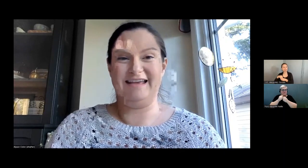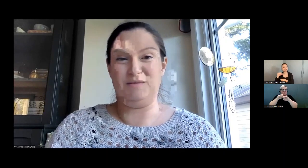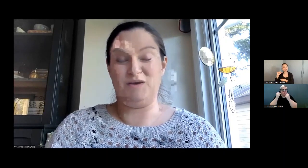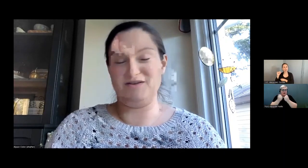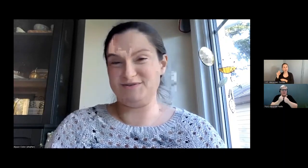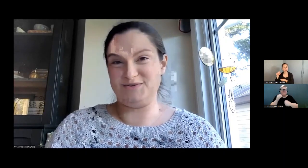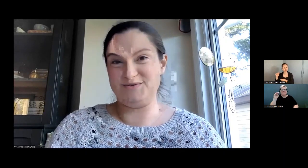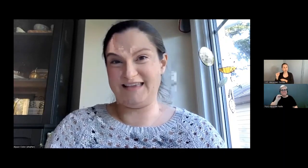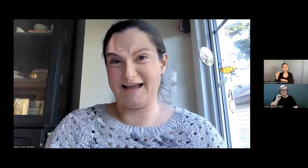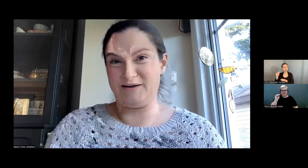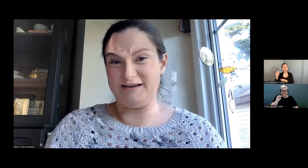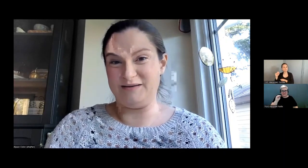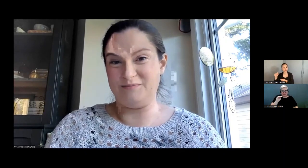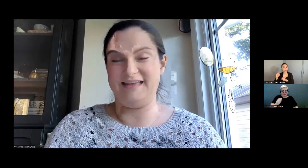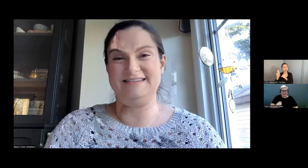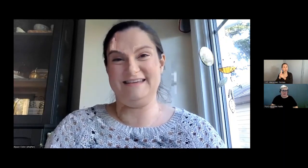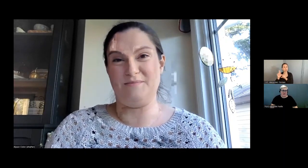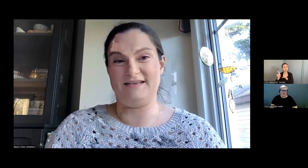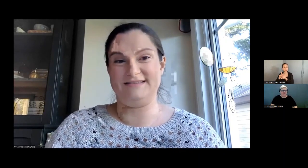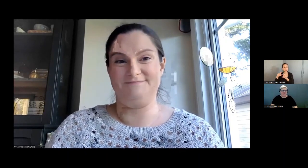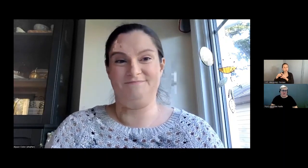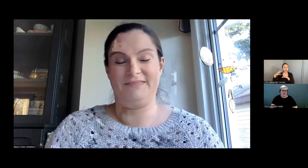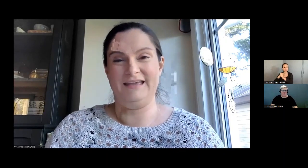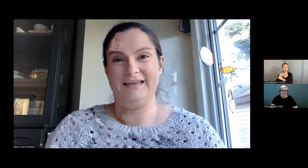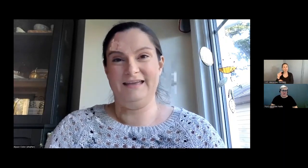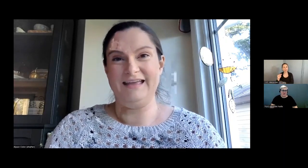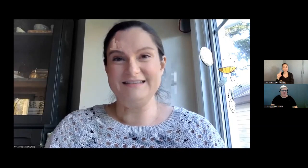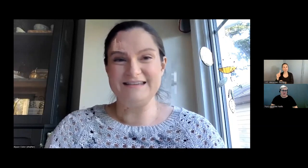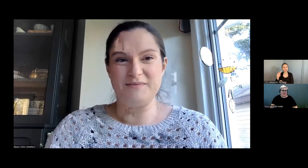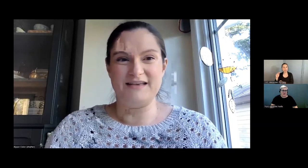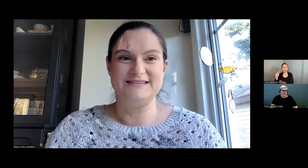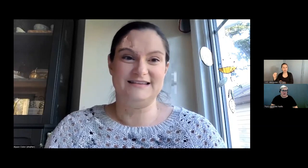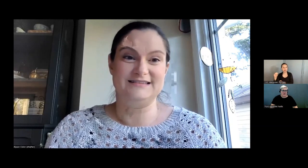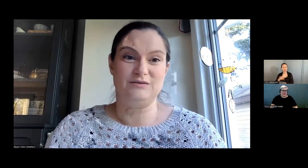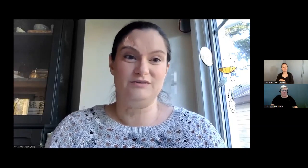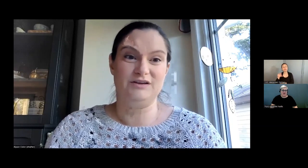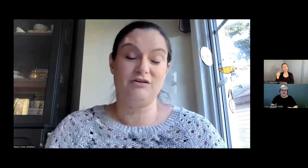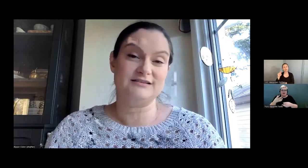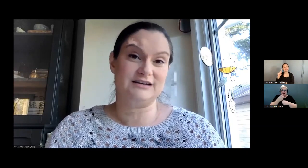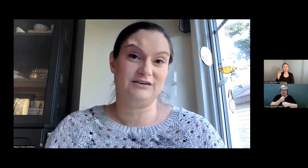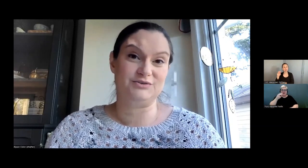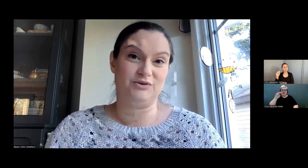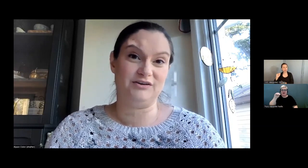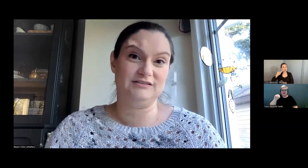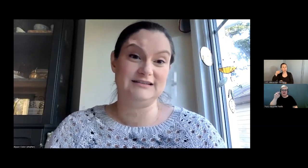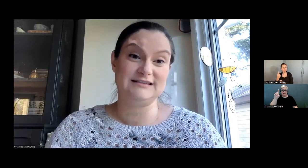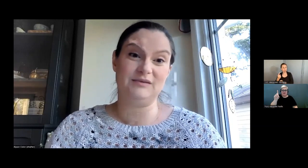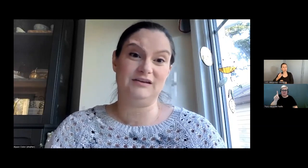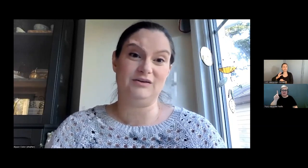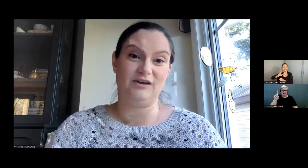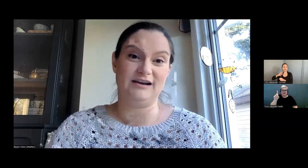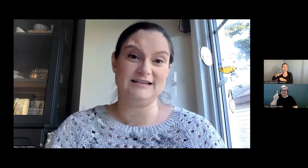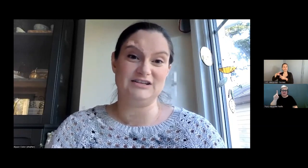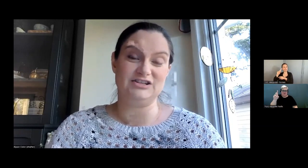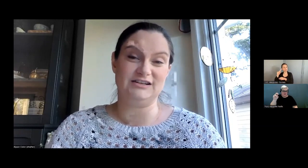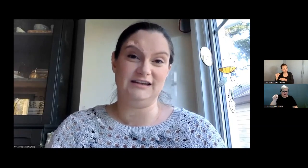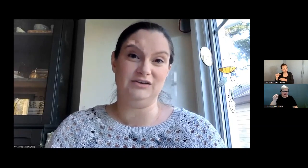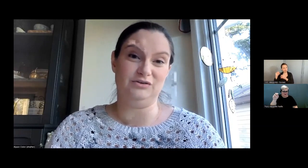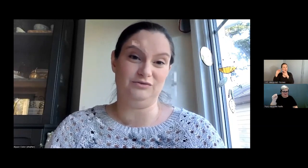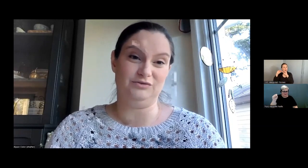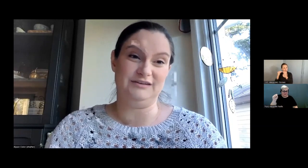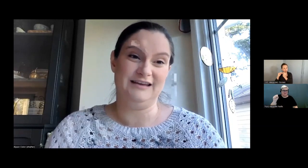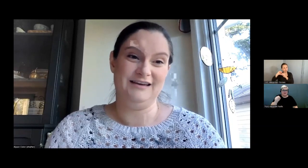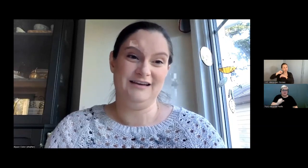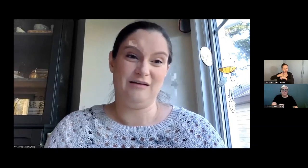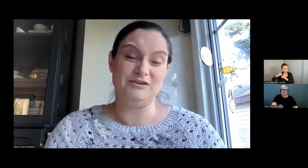Nunavut, and we also use the acronym NDMS. NDMS is the only cross-territorial disability organization